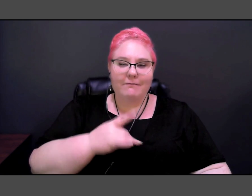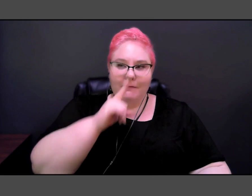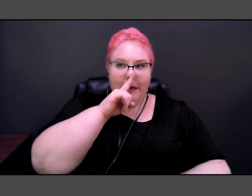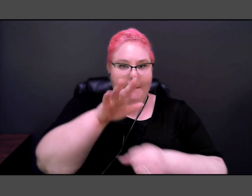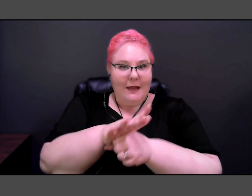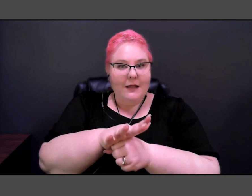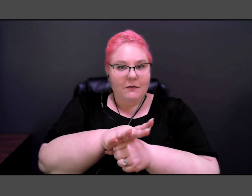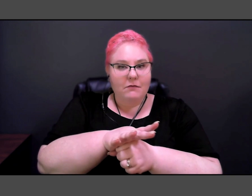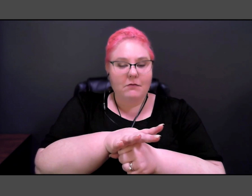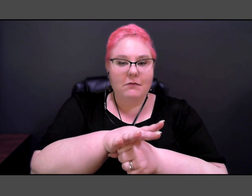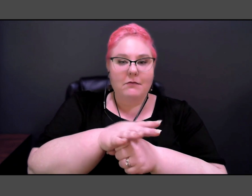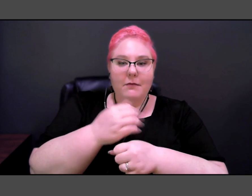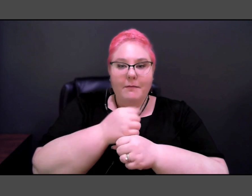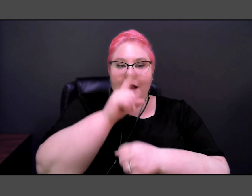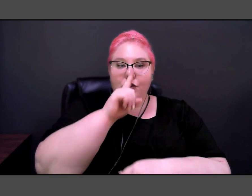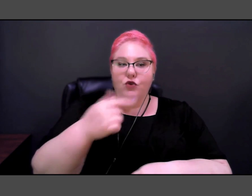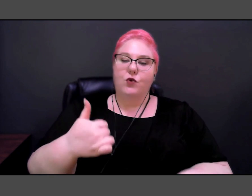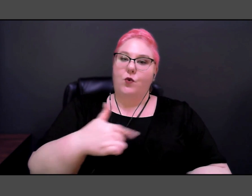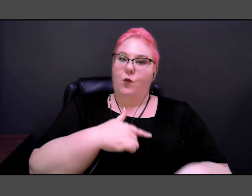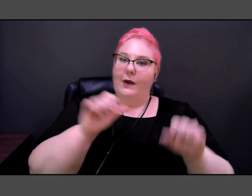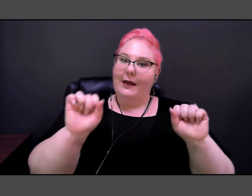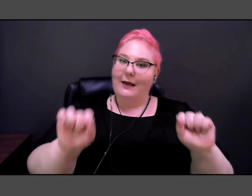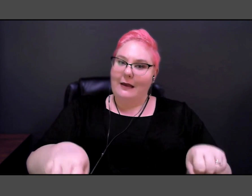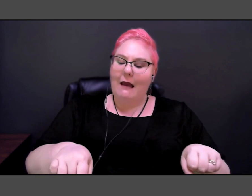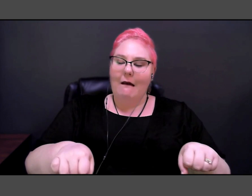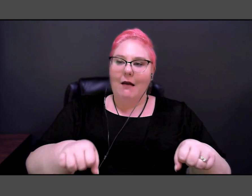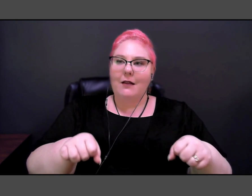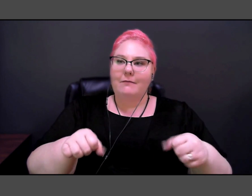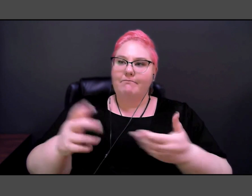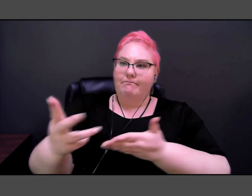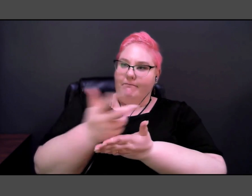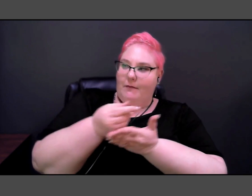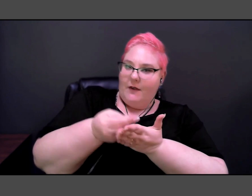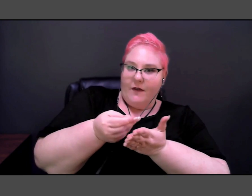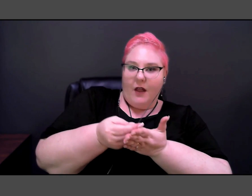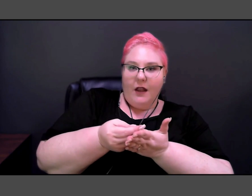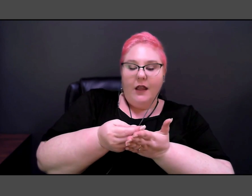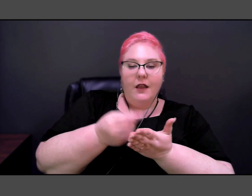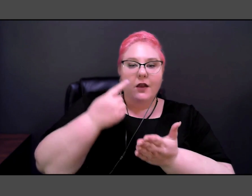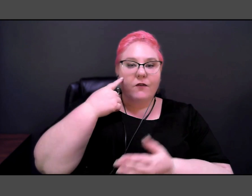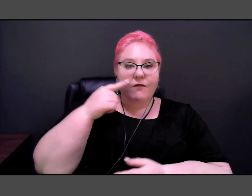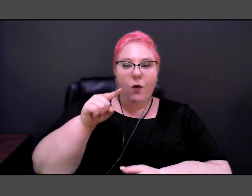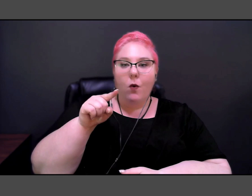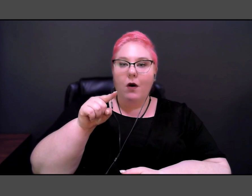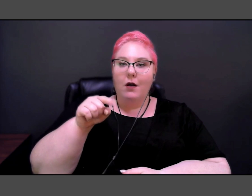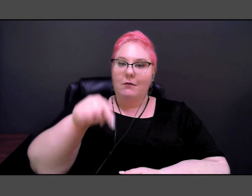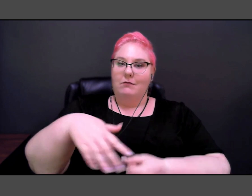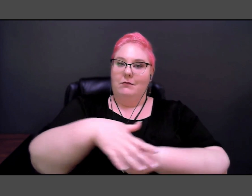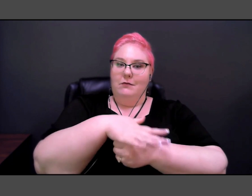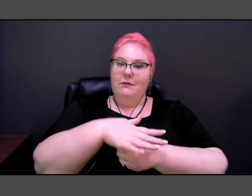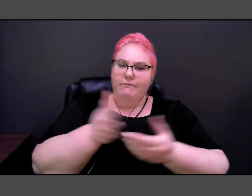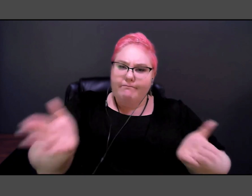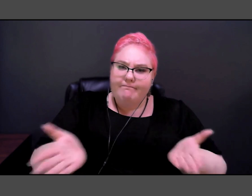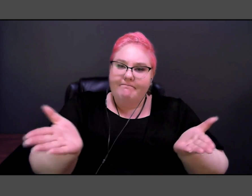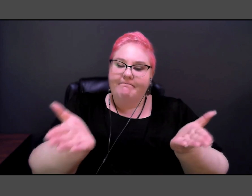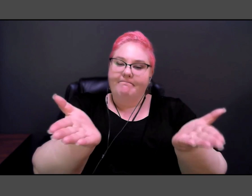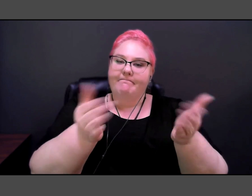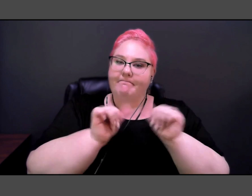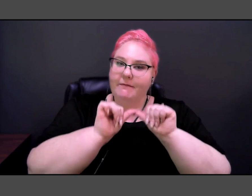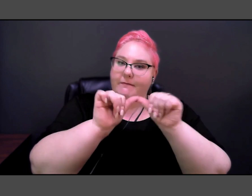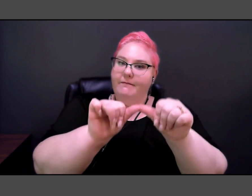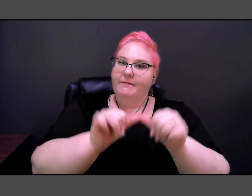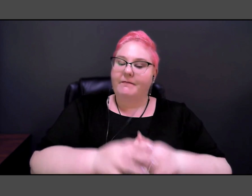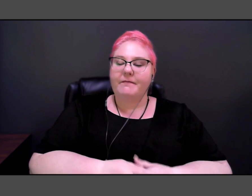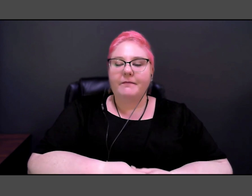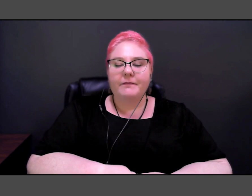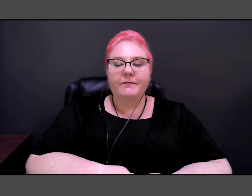can move funding for this area forward. When we did our Road to